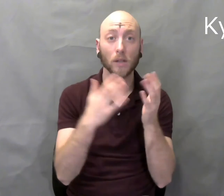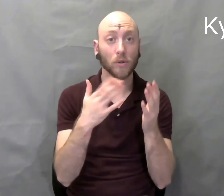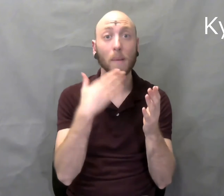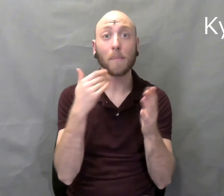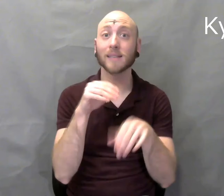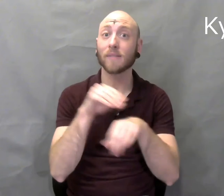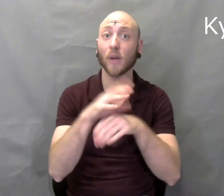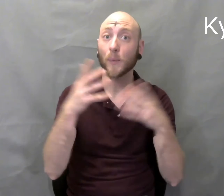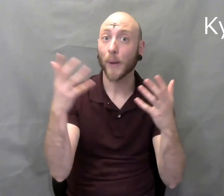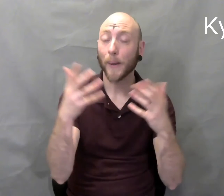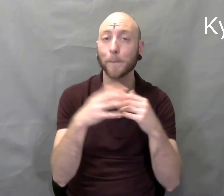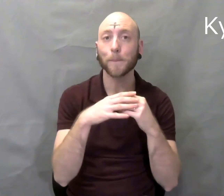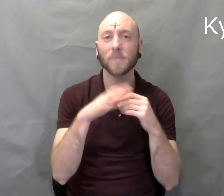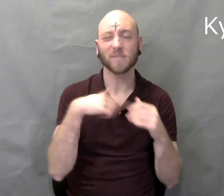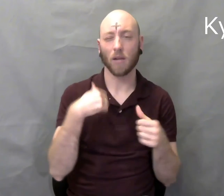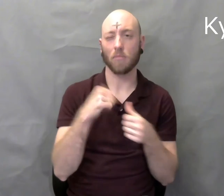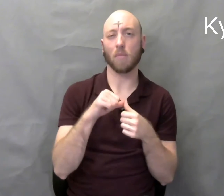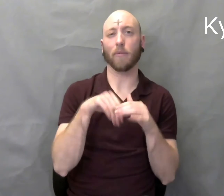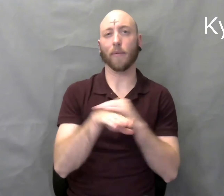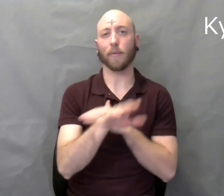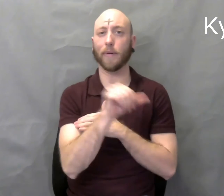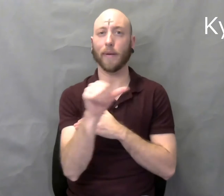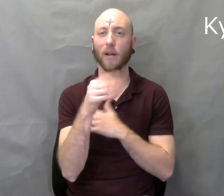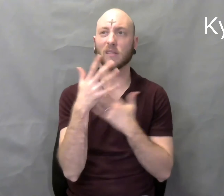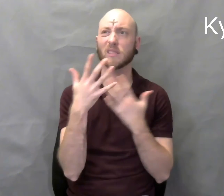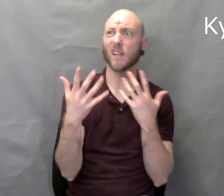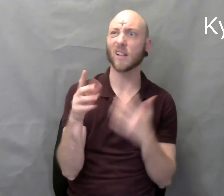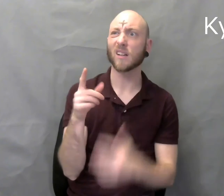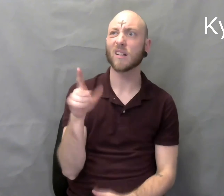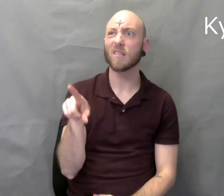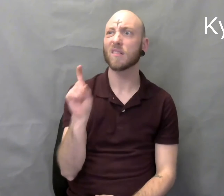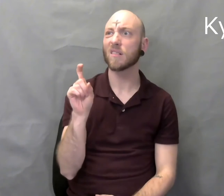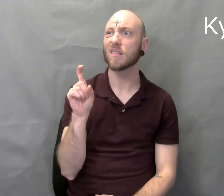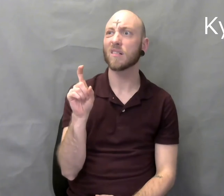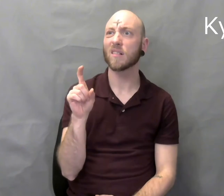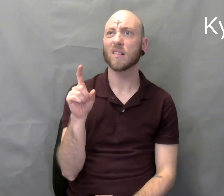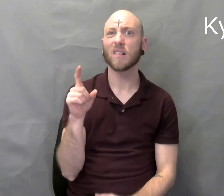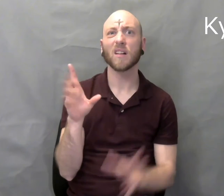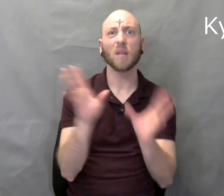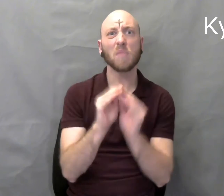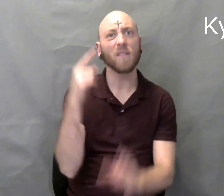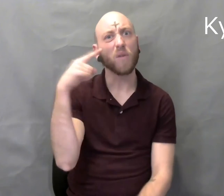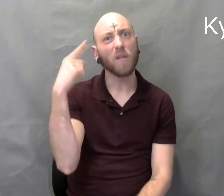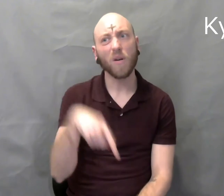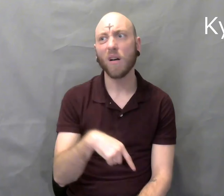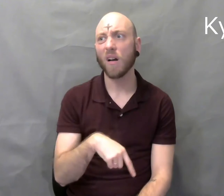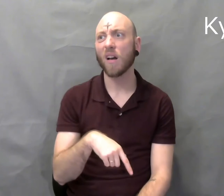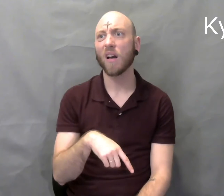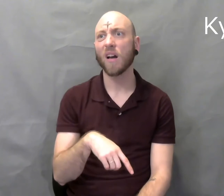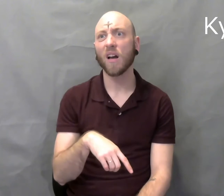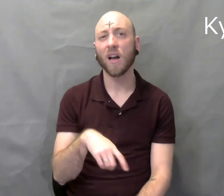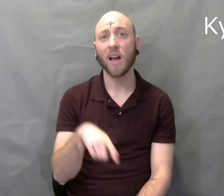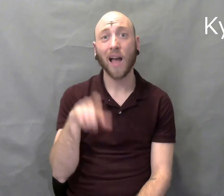because I remember coming in the rooms and I was just like, what is this? Why are we going to meetings all the time? I have to